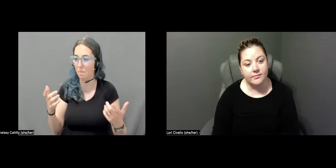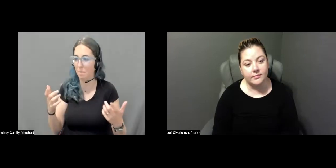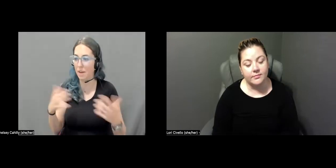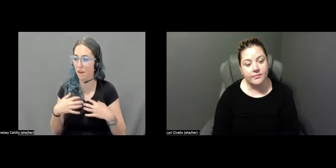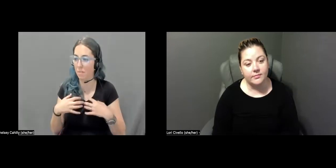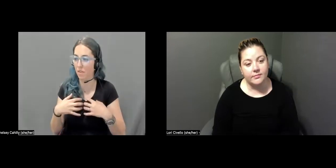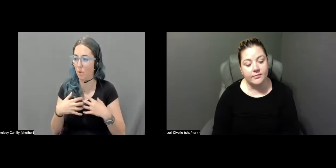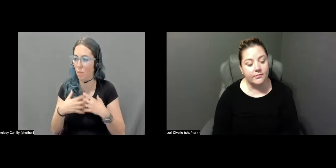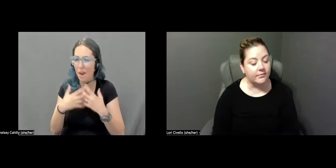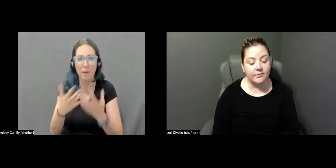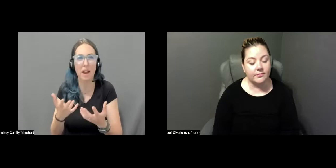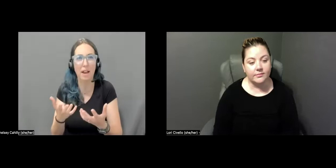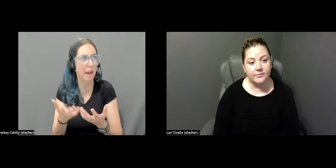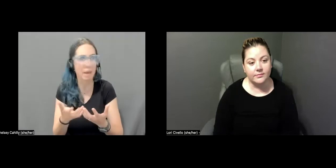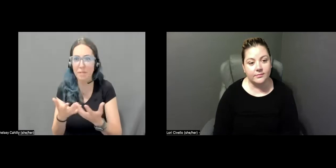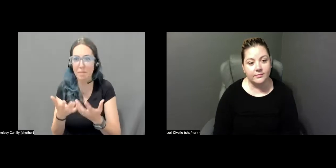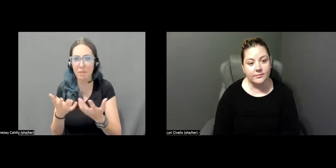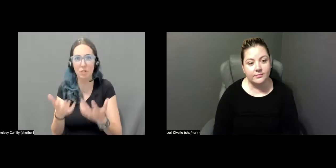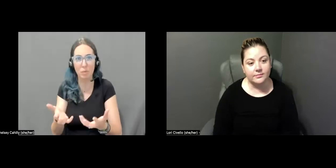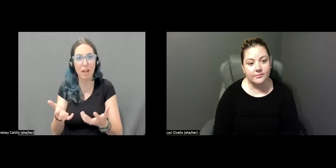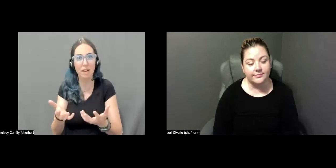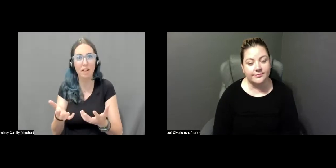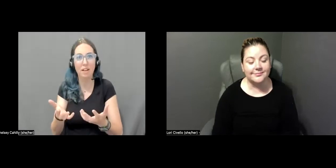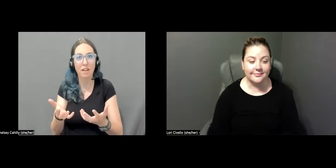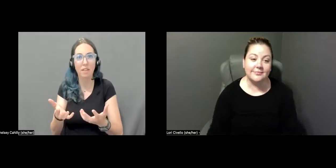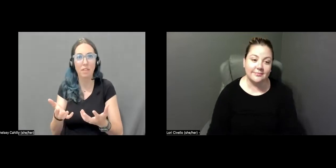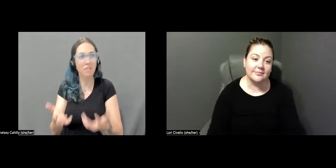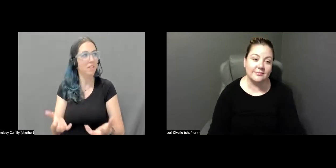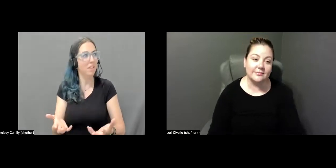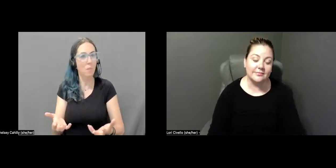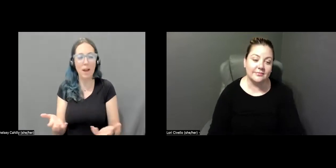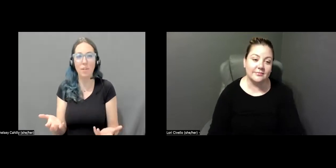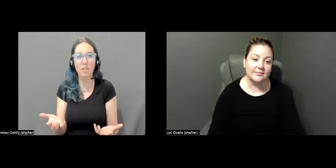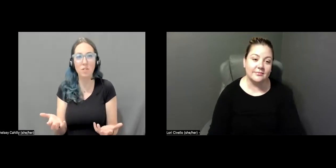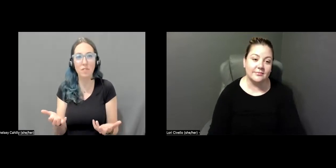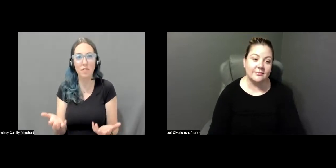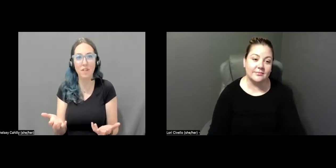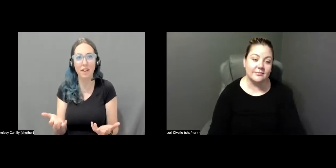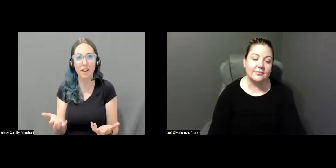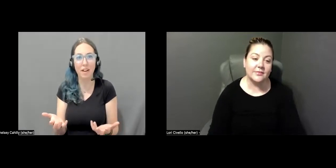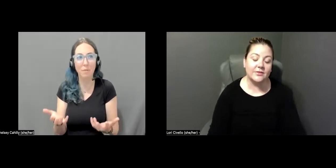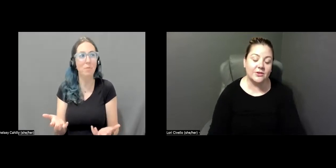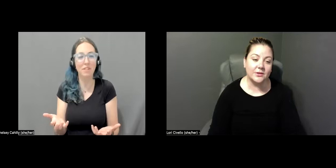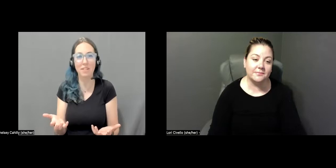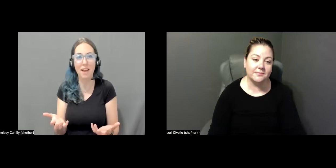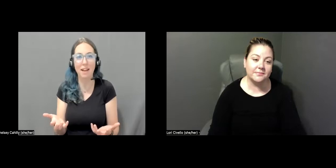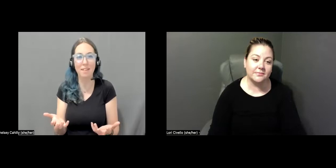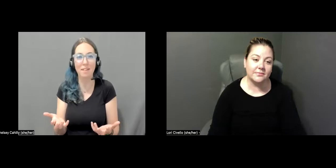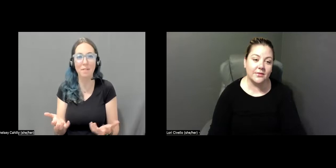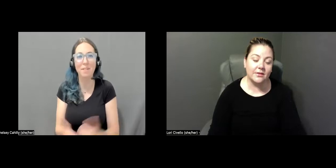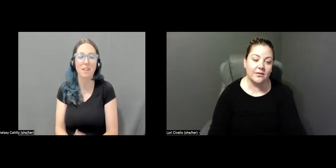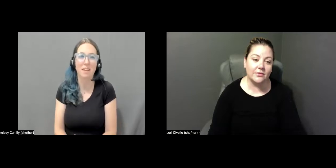to sound big-headed, but like, wow, like I was able to do that. That's just like, wow, that's so fulfilling. How cool is